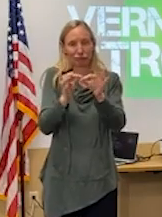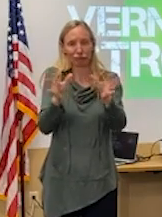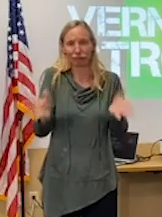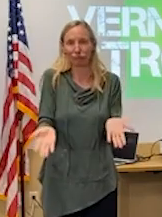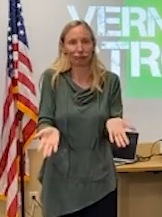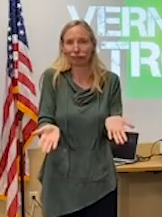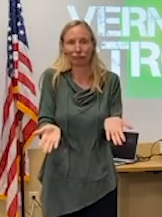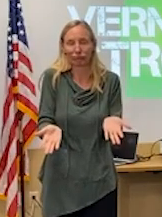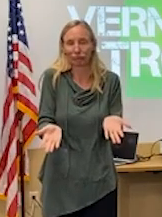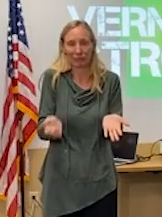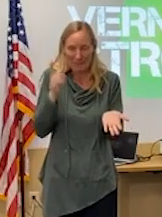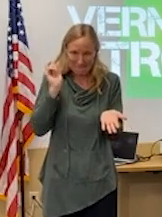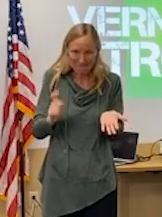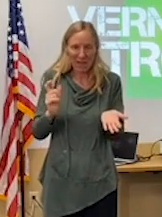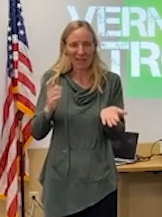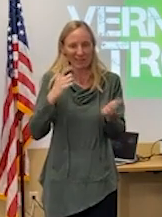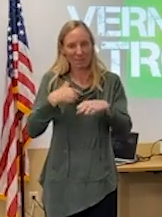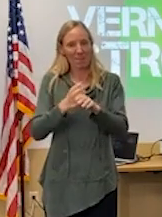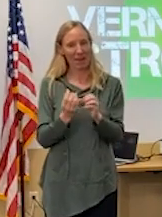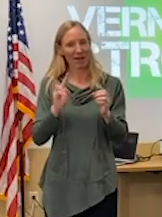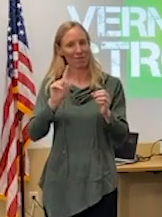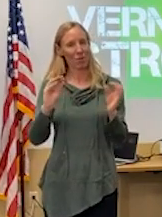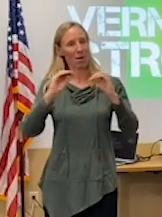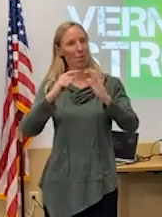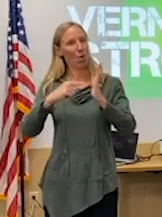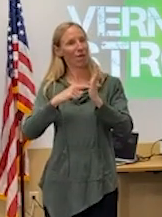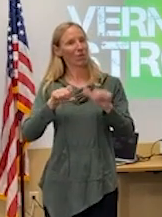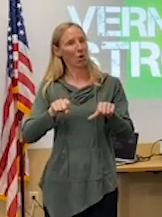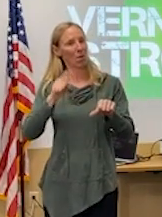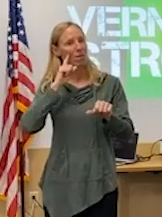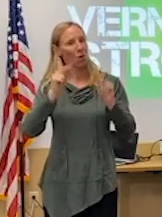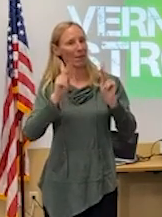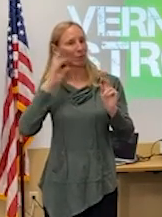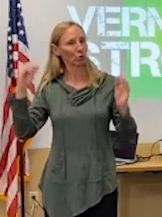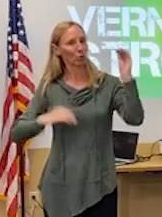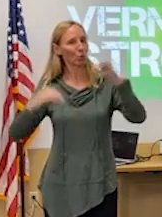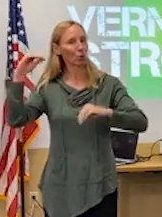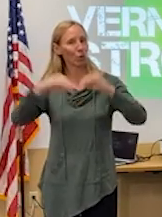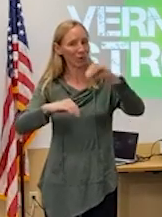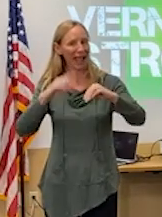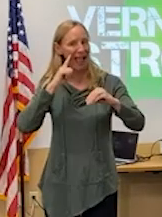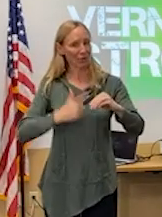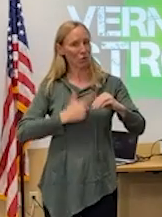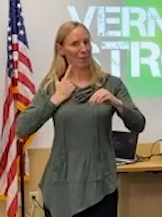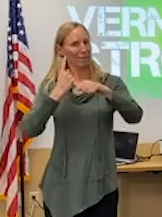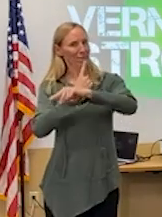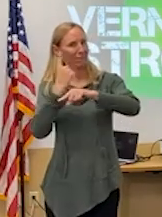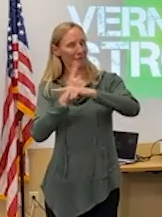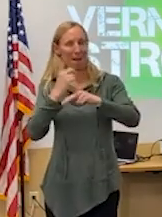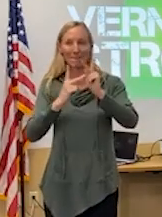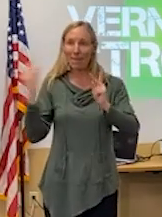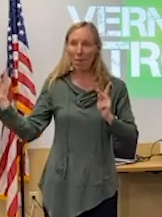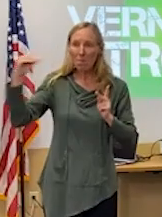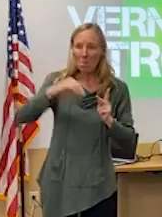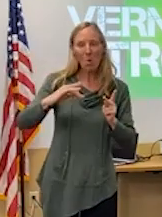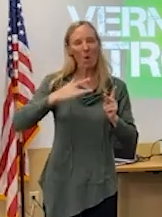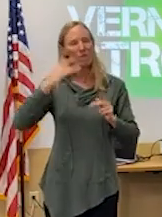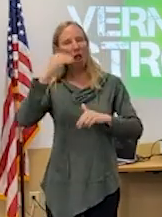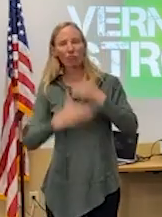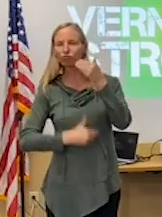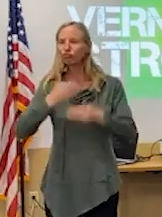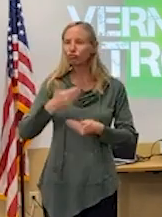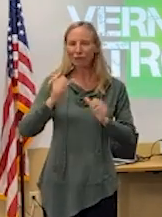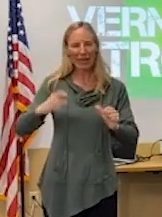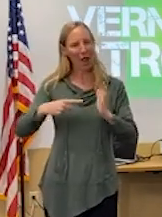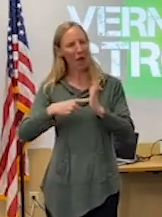So we'll continue to make the case with the legislature to live within our means, so that we can, again, make Vermont